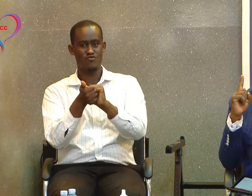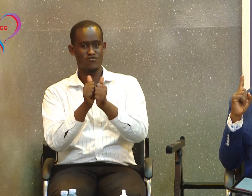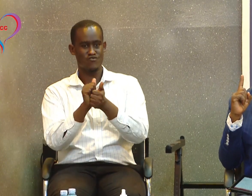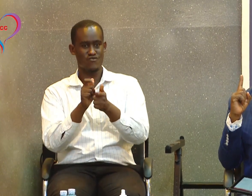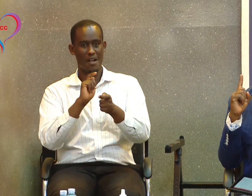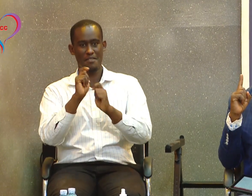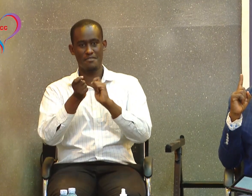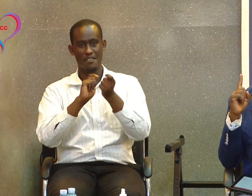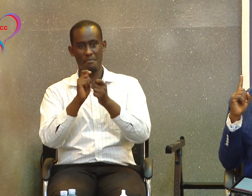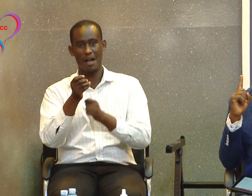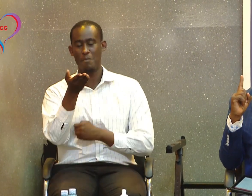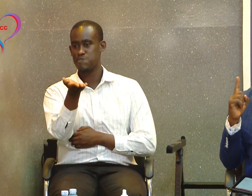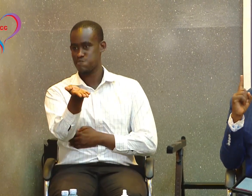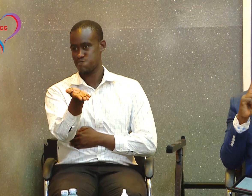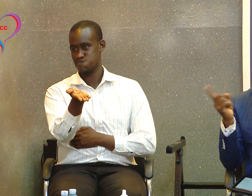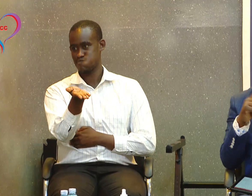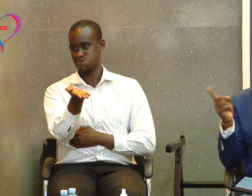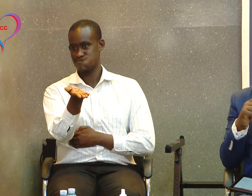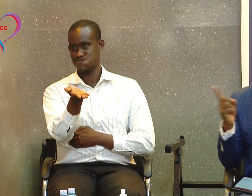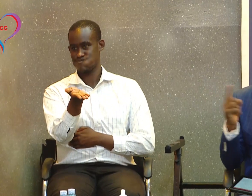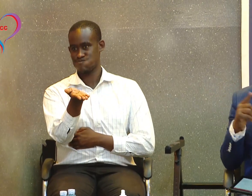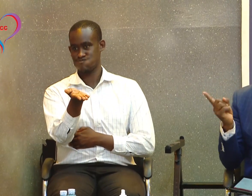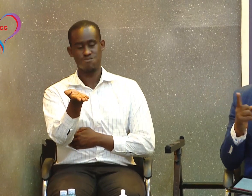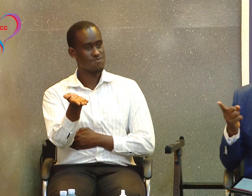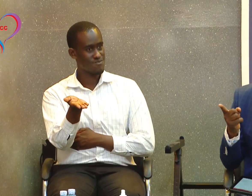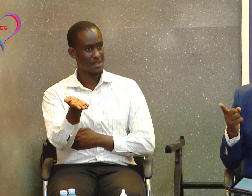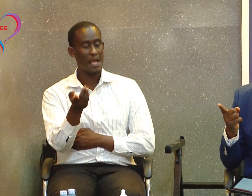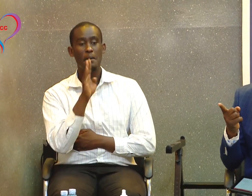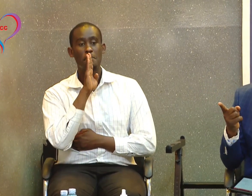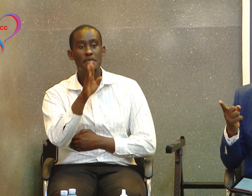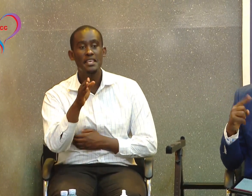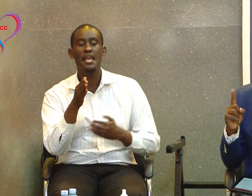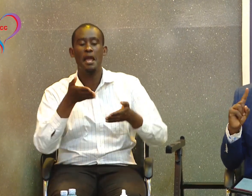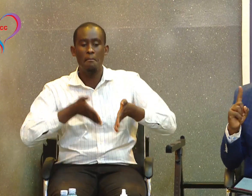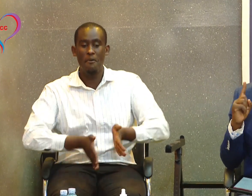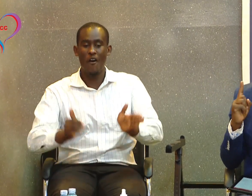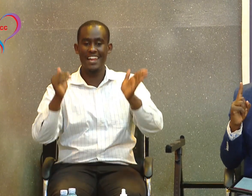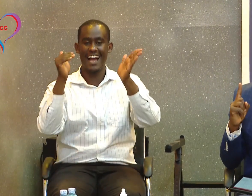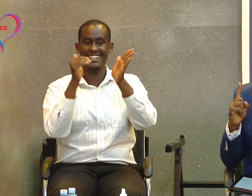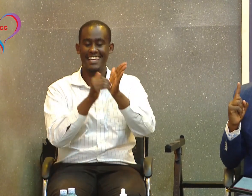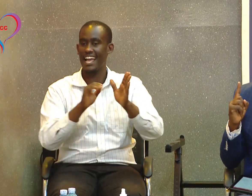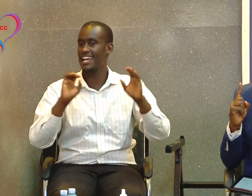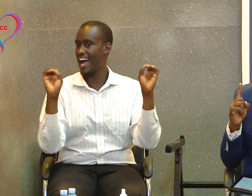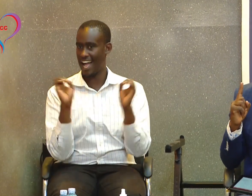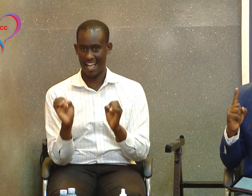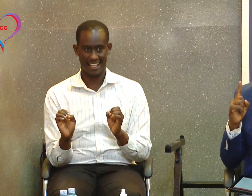waliwo. It is not just being born again, si kubeera nti nogwe